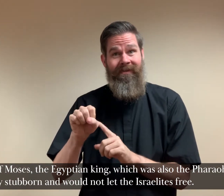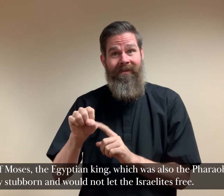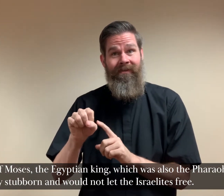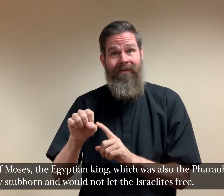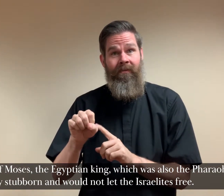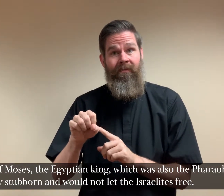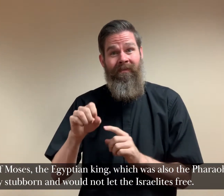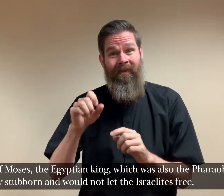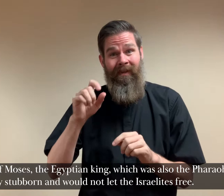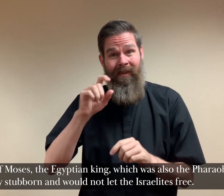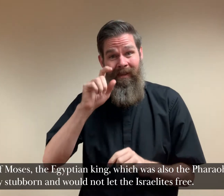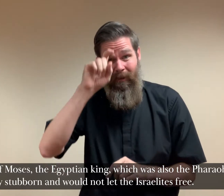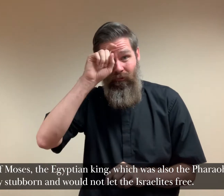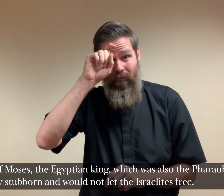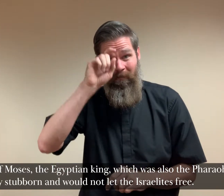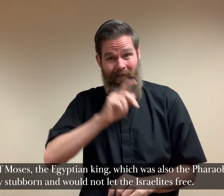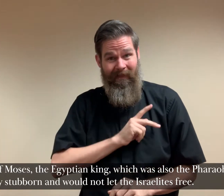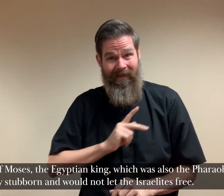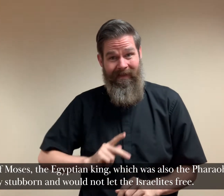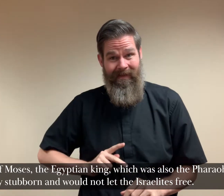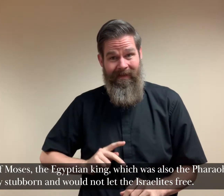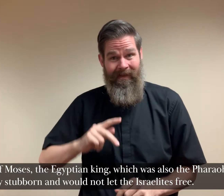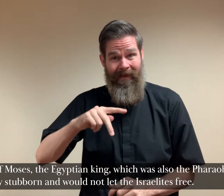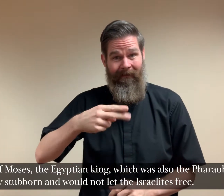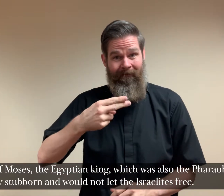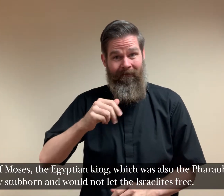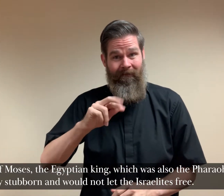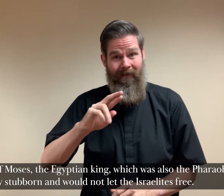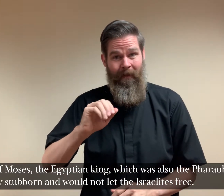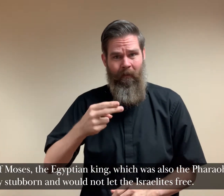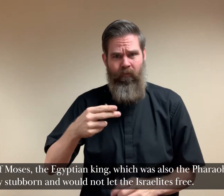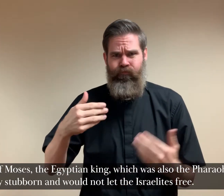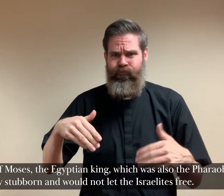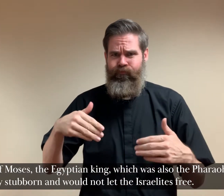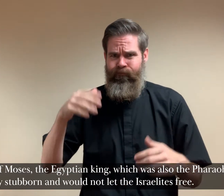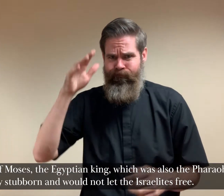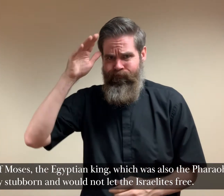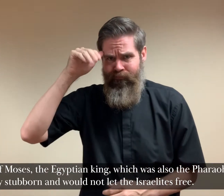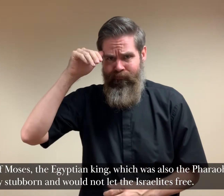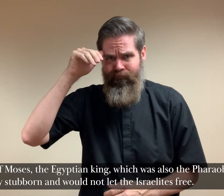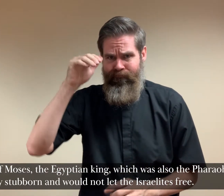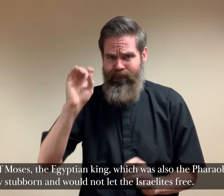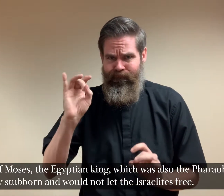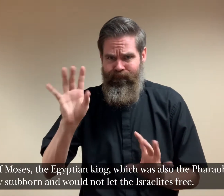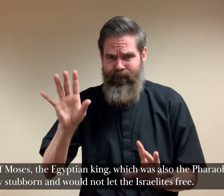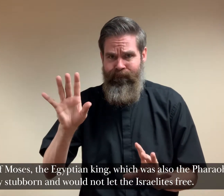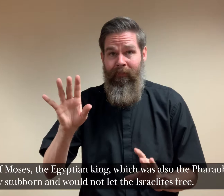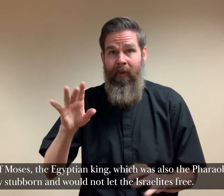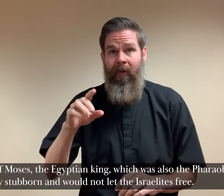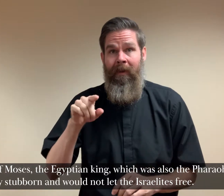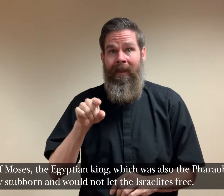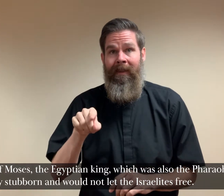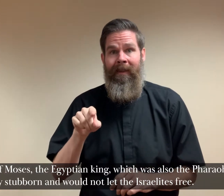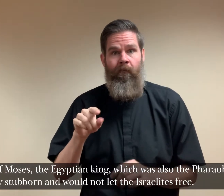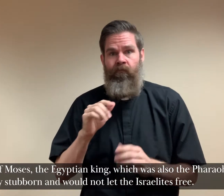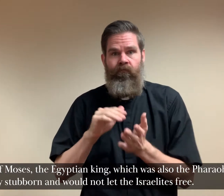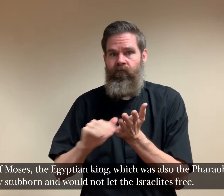king, which was also the Pharaoh, was really stubborn and would not let the